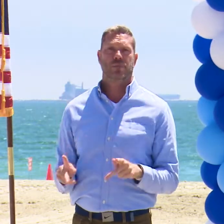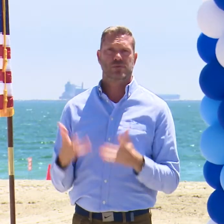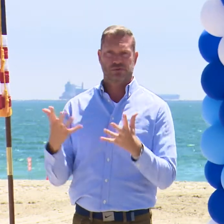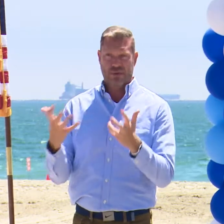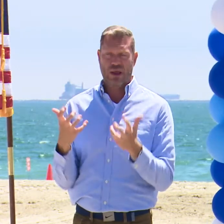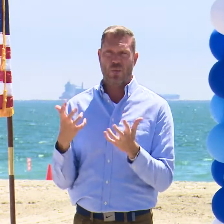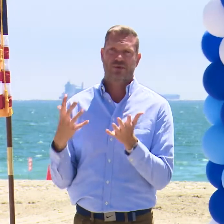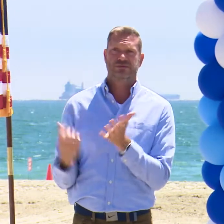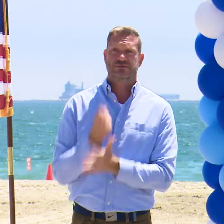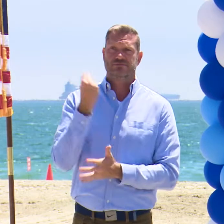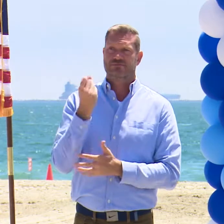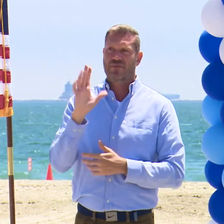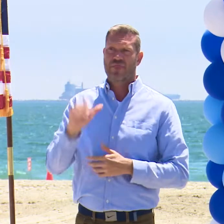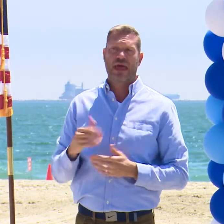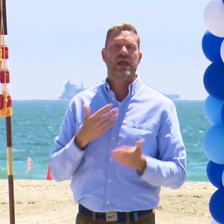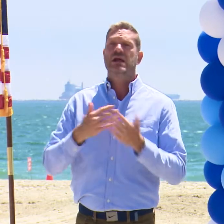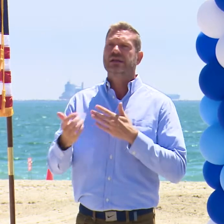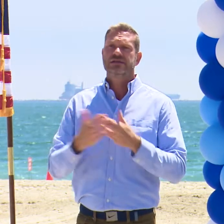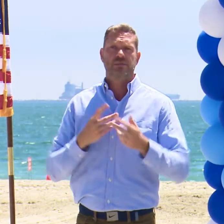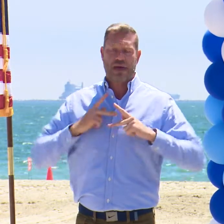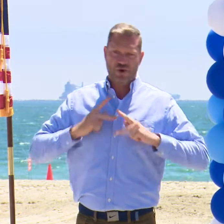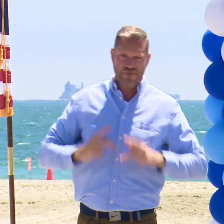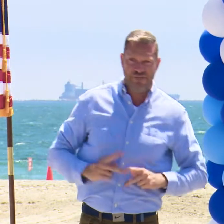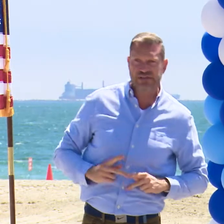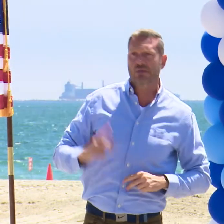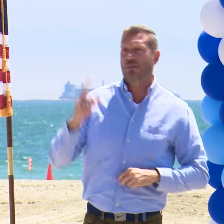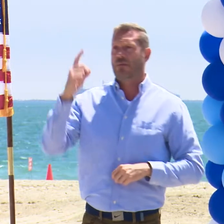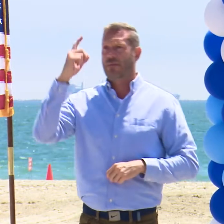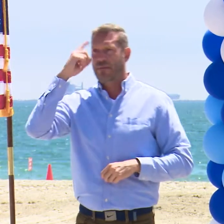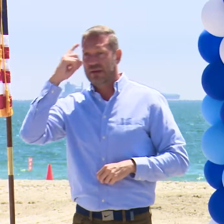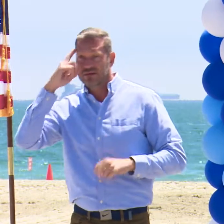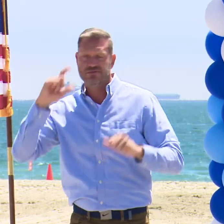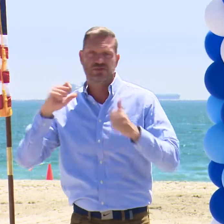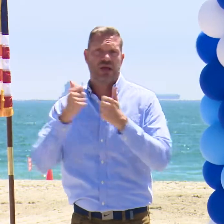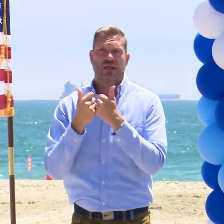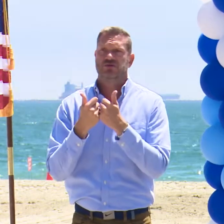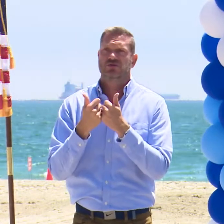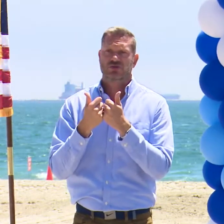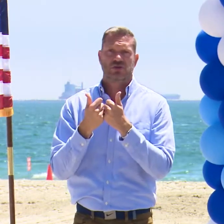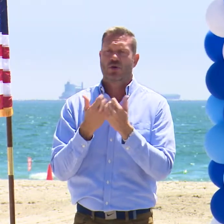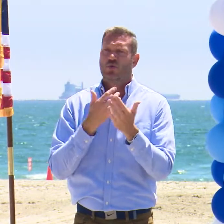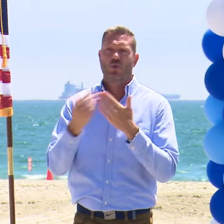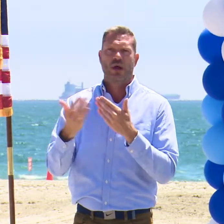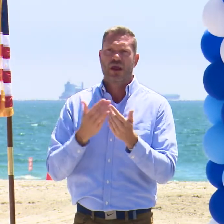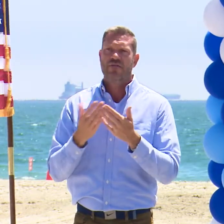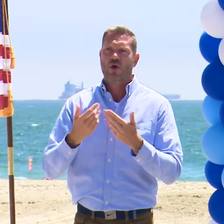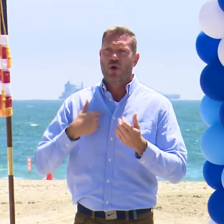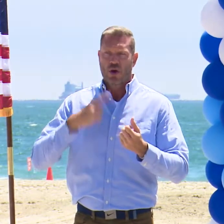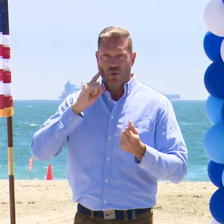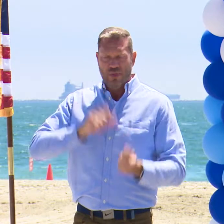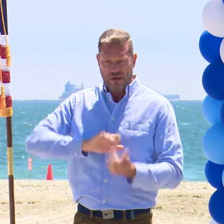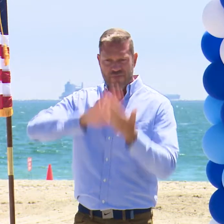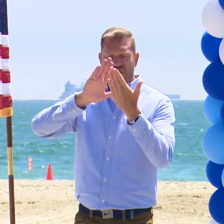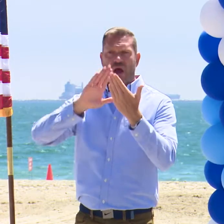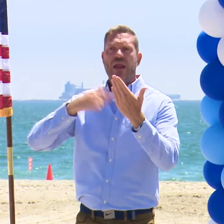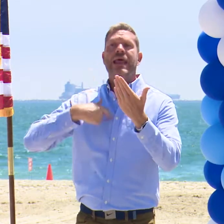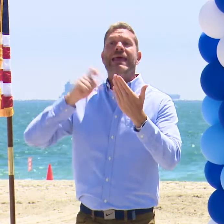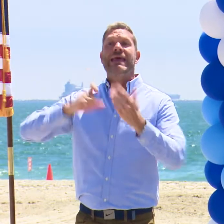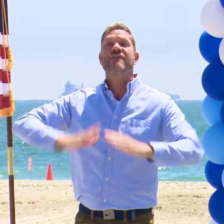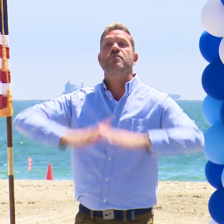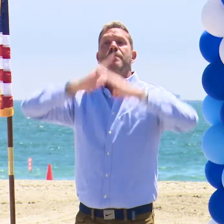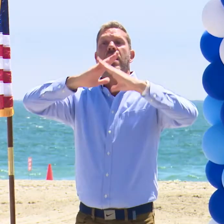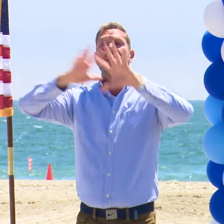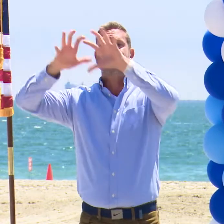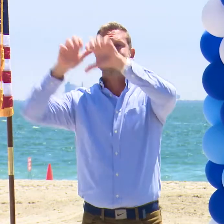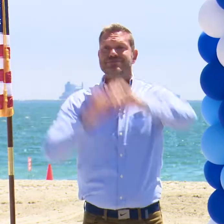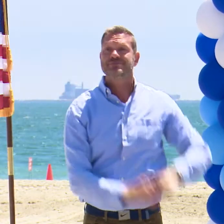whatever physical or mental challenges that person may face. When you remove the barrier, there is no disability.